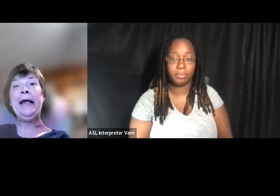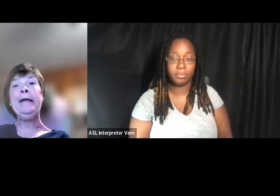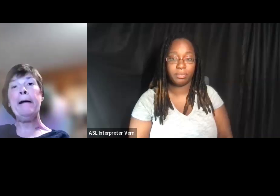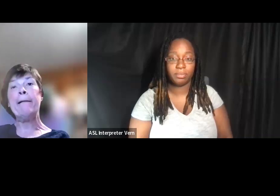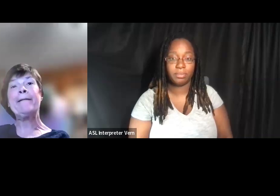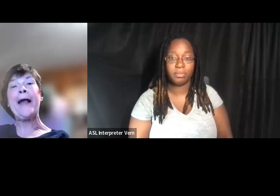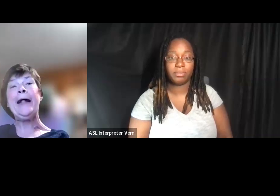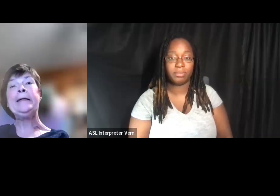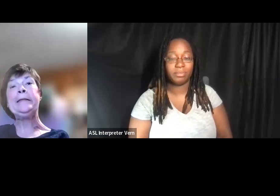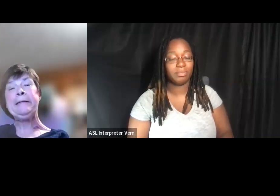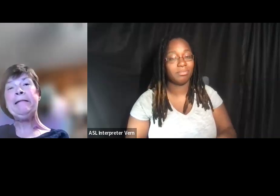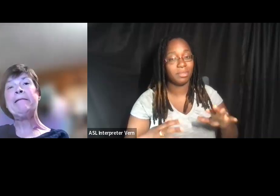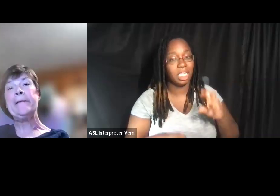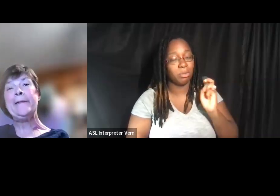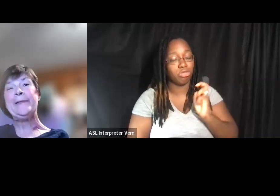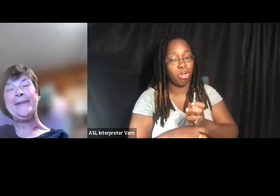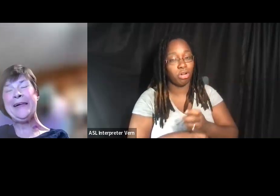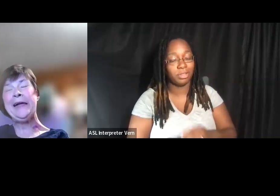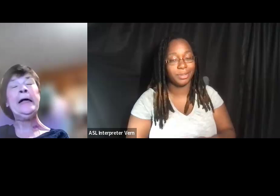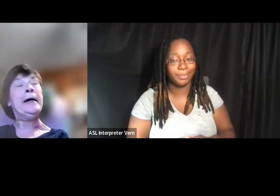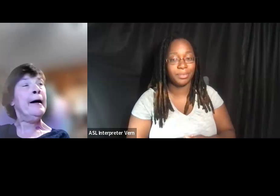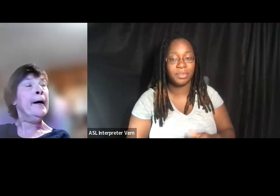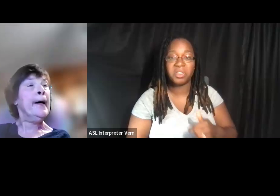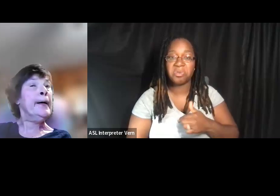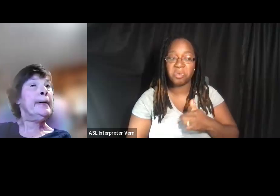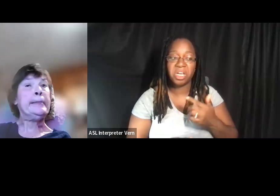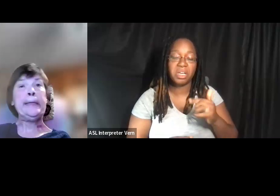we did locate 2 or 3